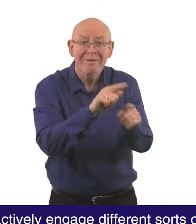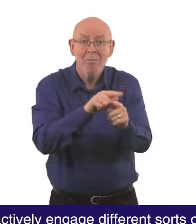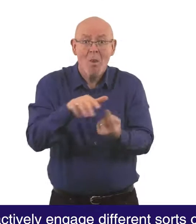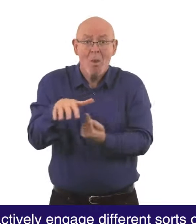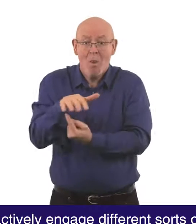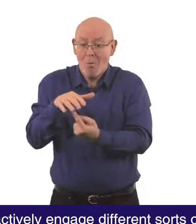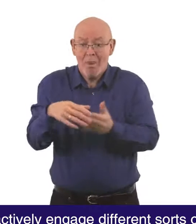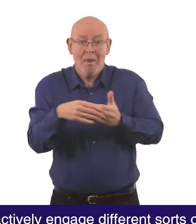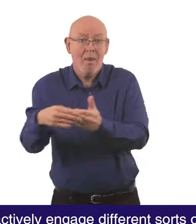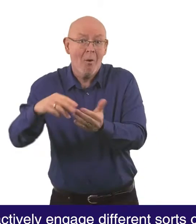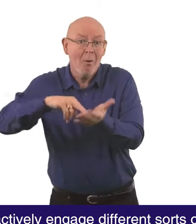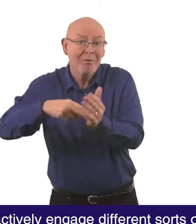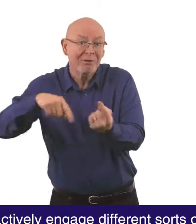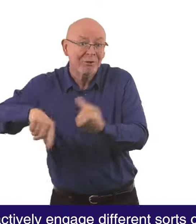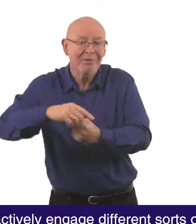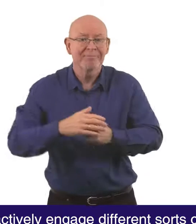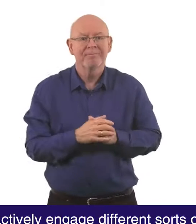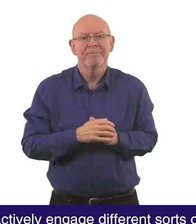user-led organisations.